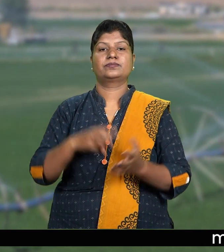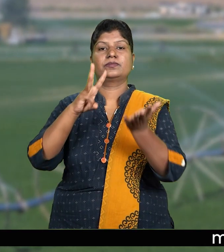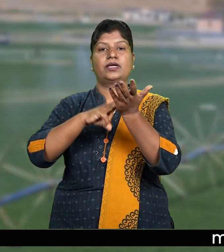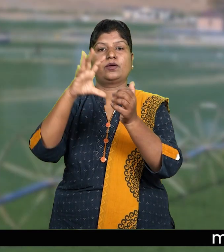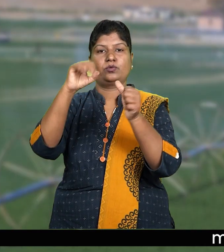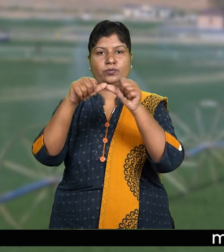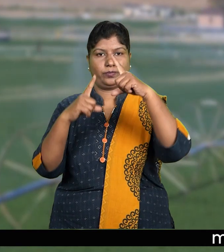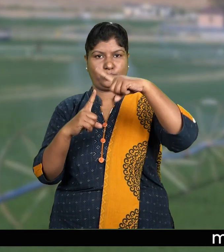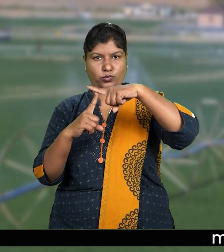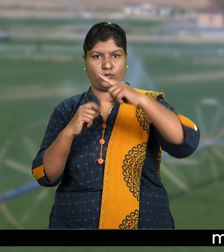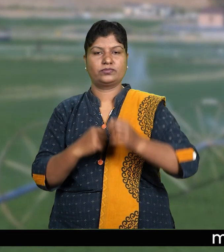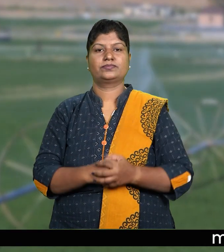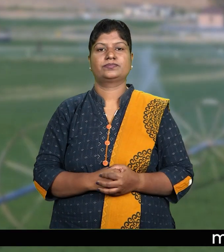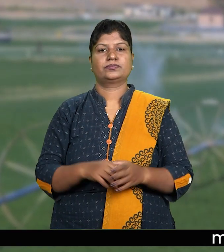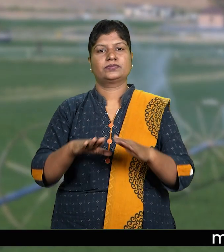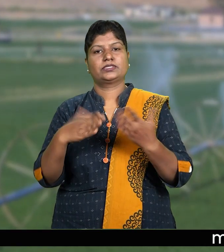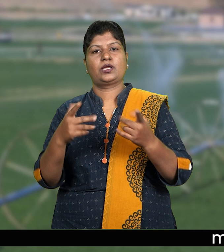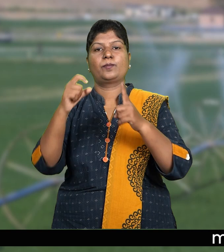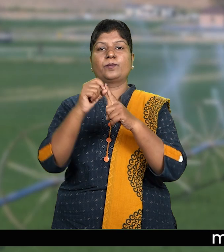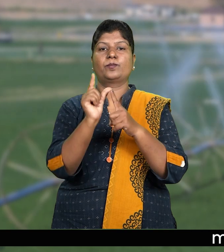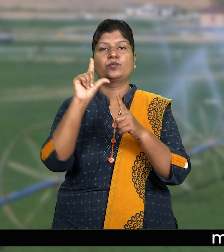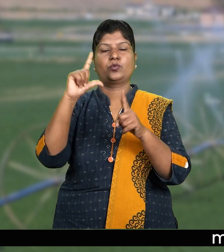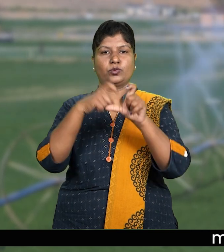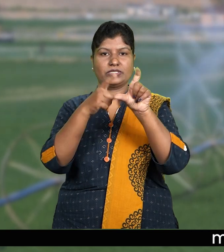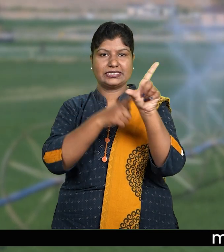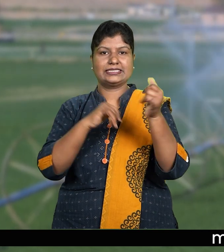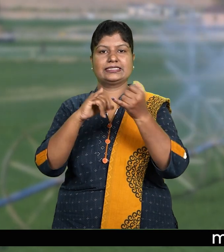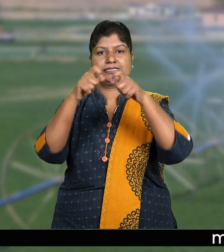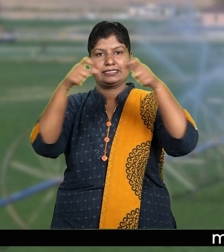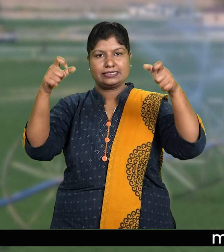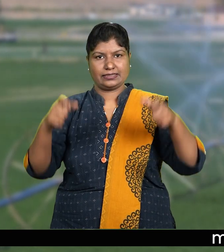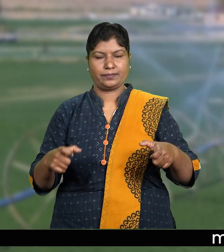moat or pulley system,